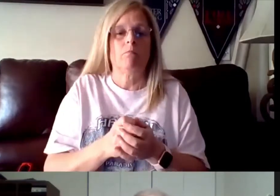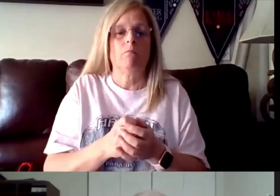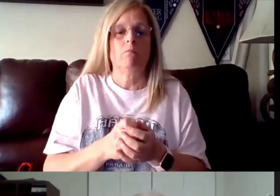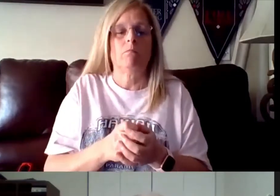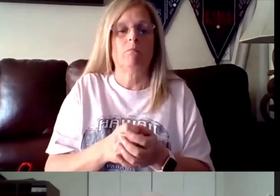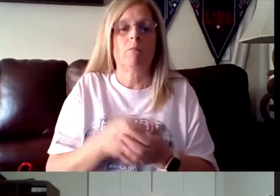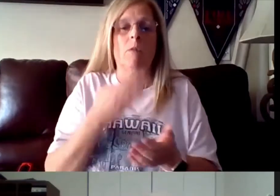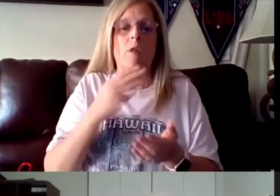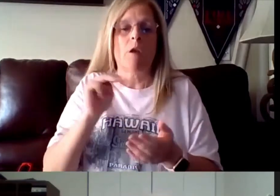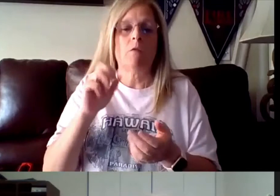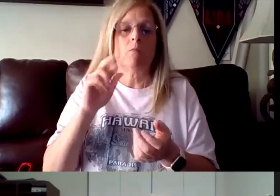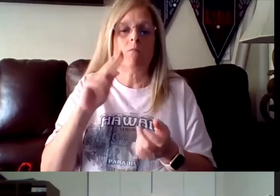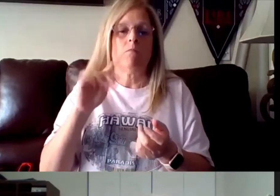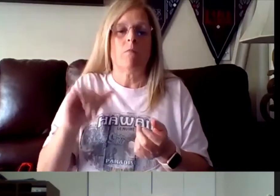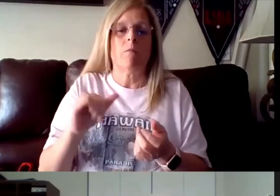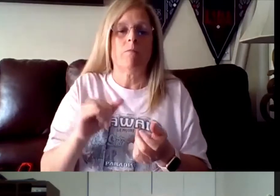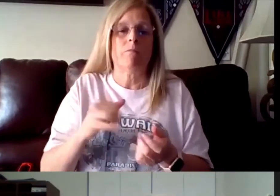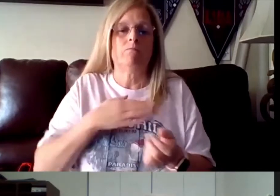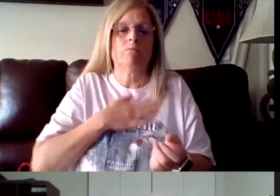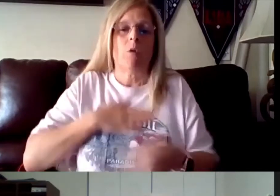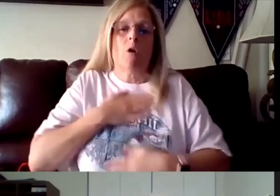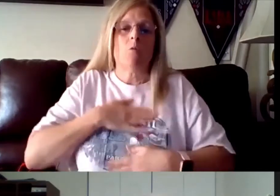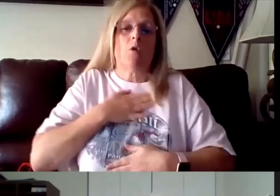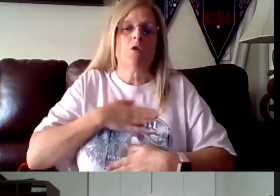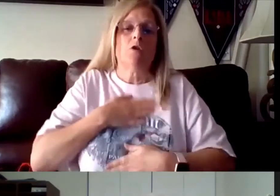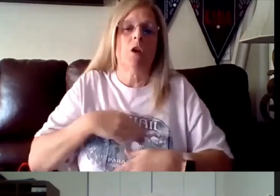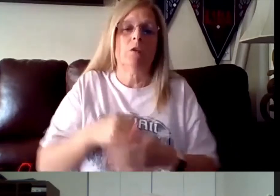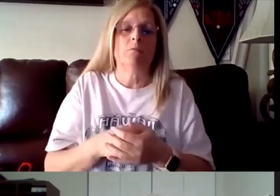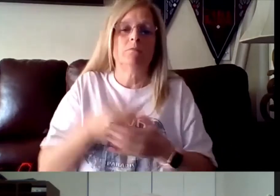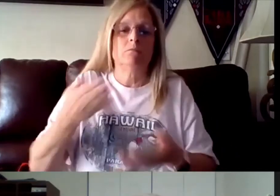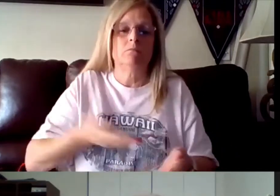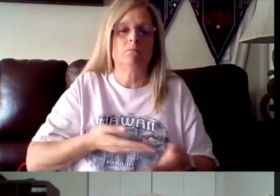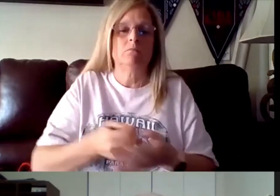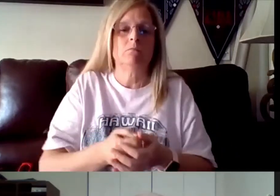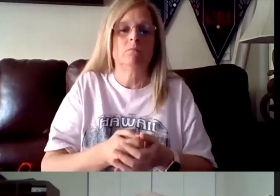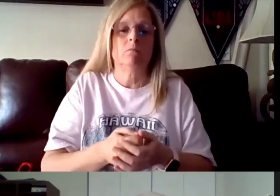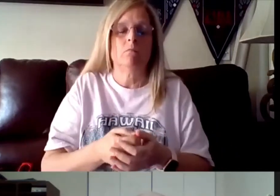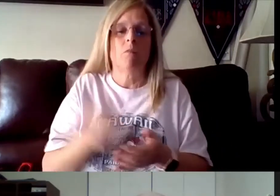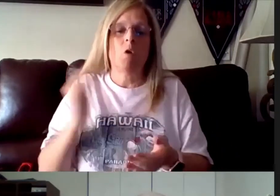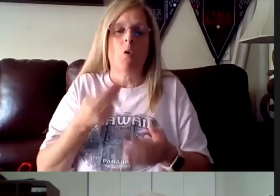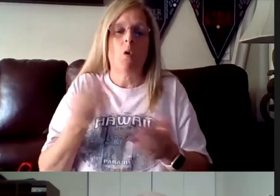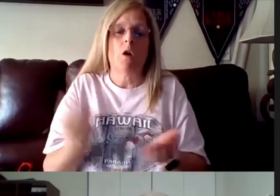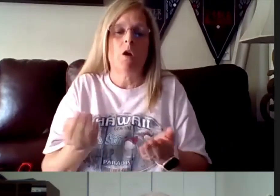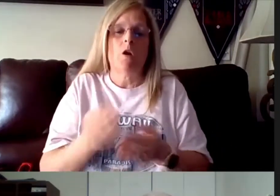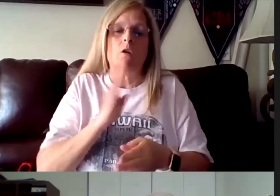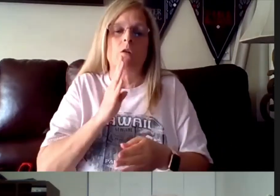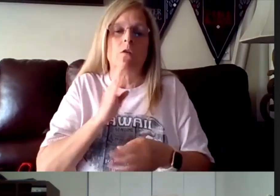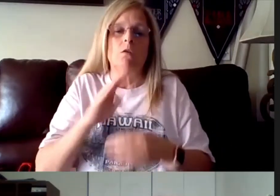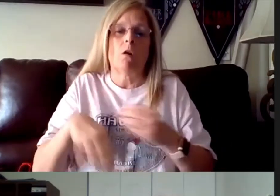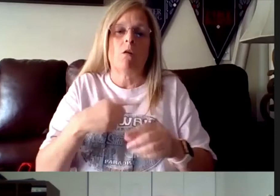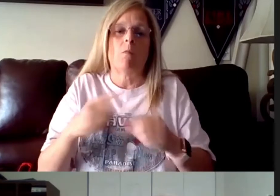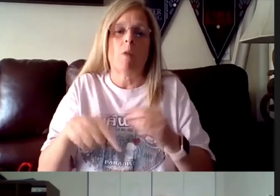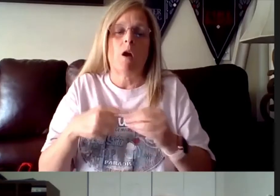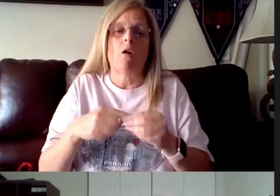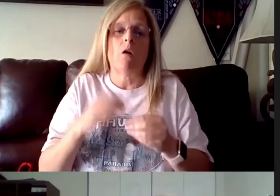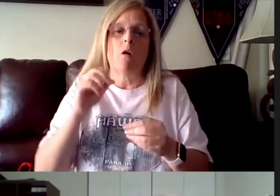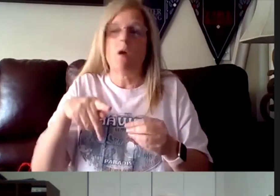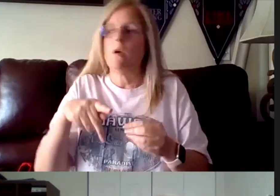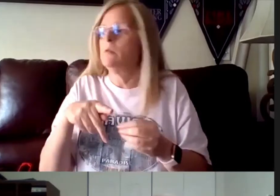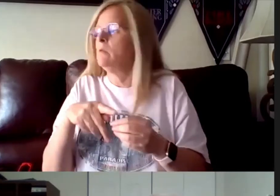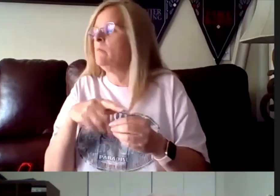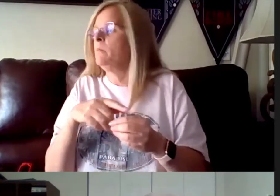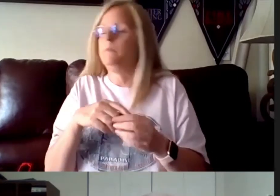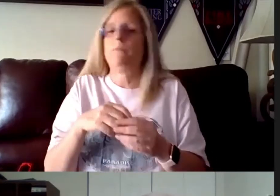thanks, Marty. I appreciate the introduction. And yeah, we're here to talk about Onpassive.